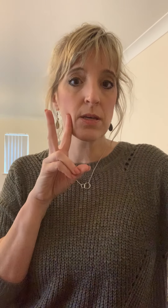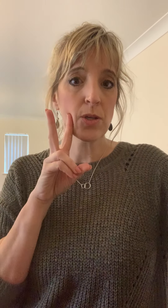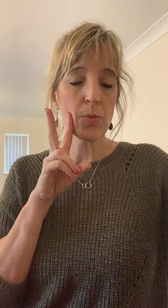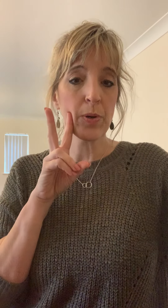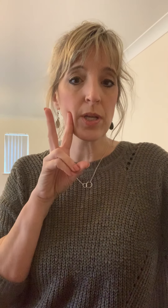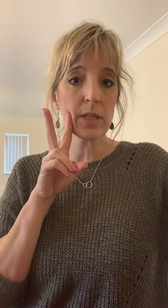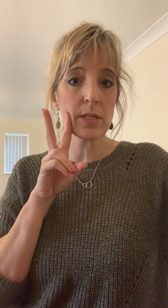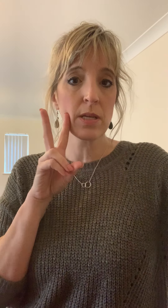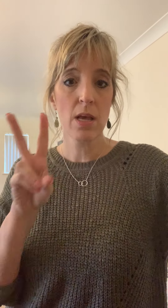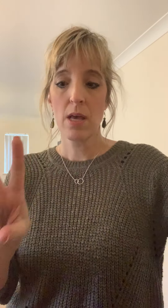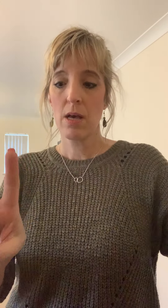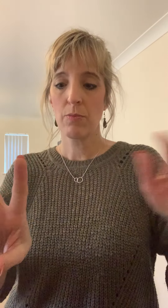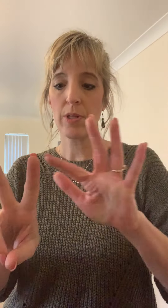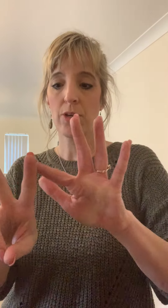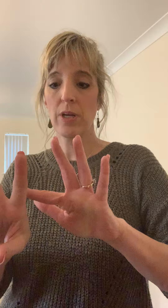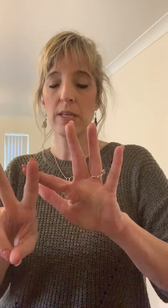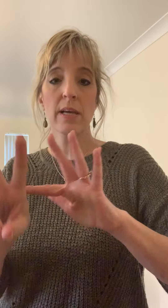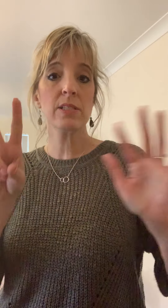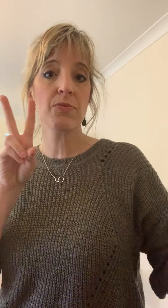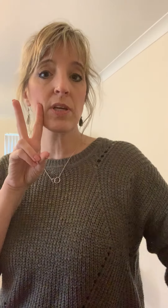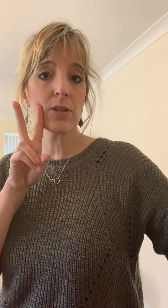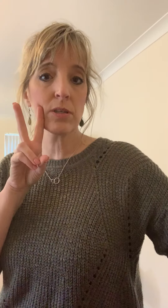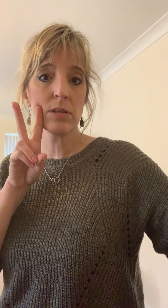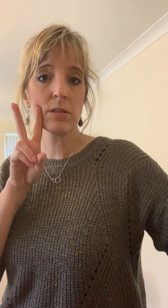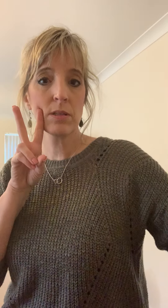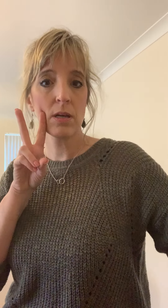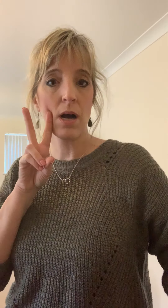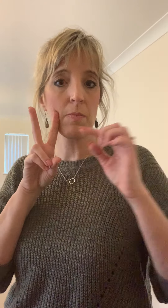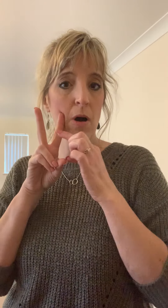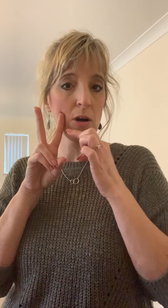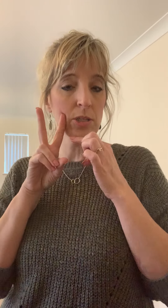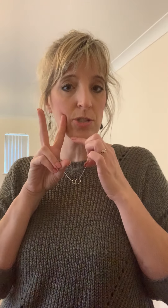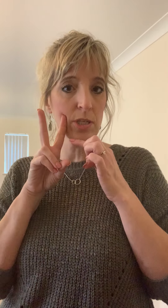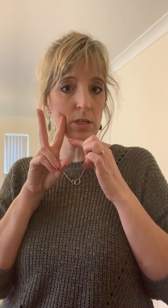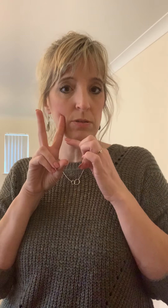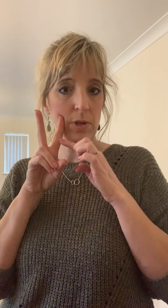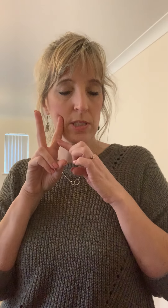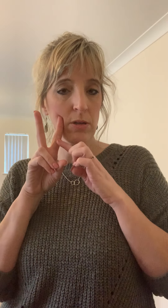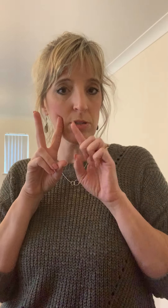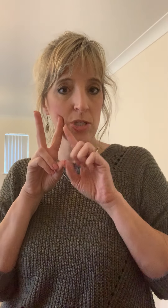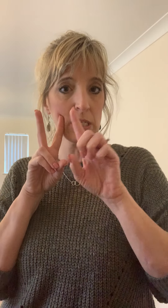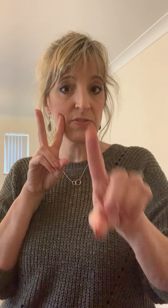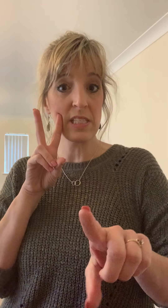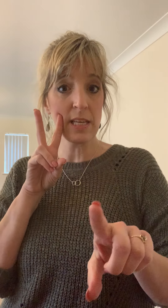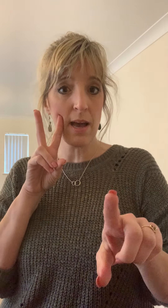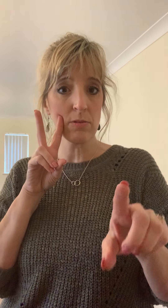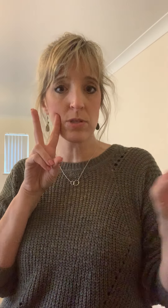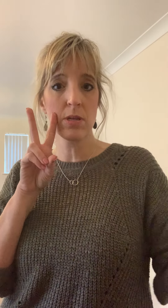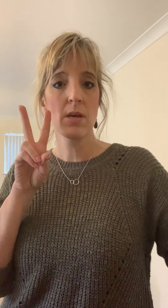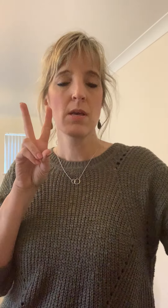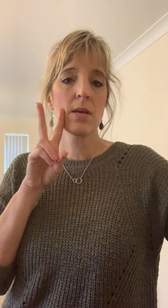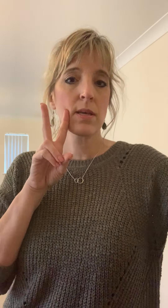You put it with your index finger on your cheek, resting on your cheek, is facing out,